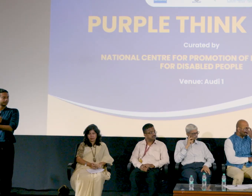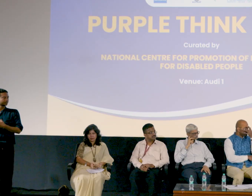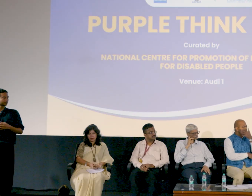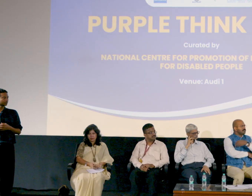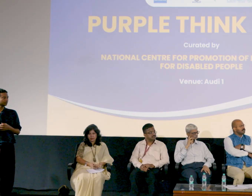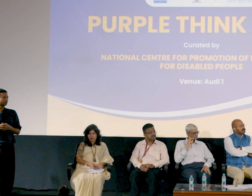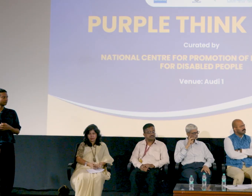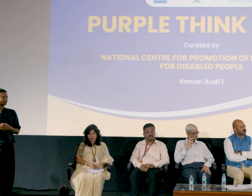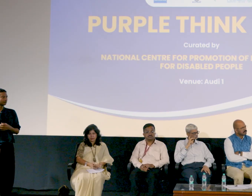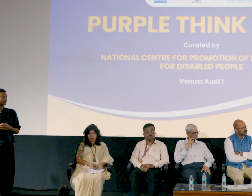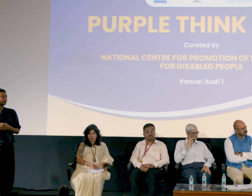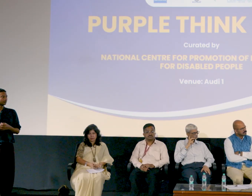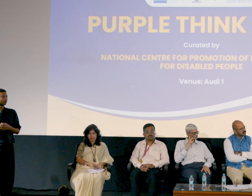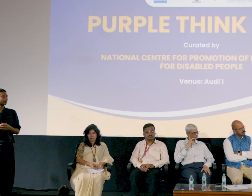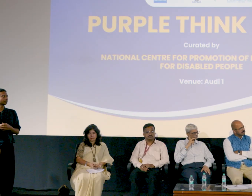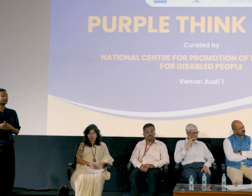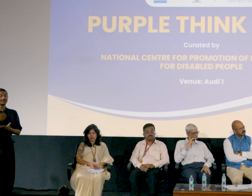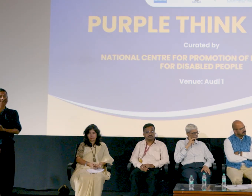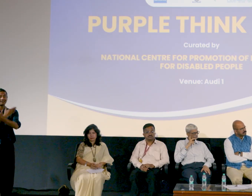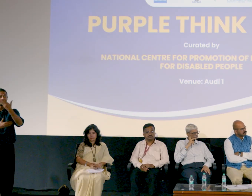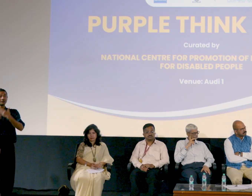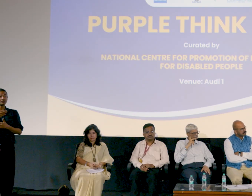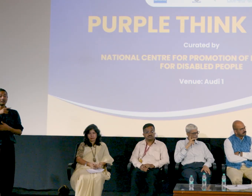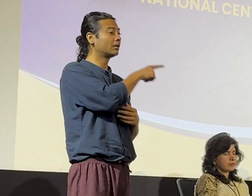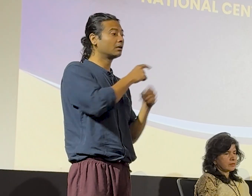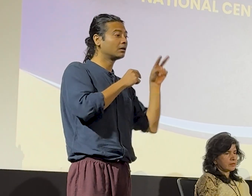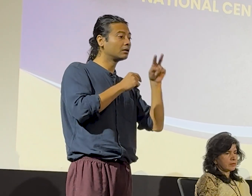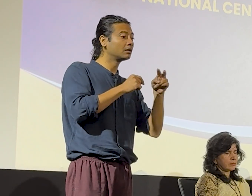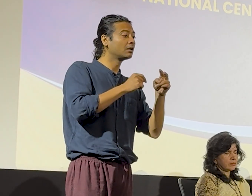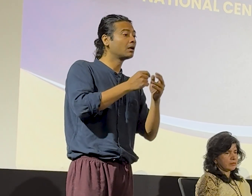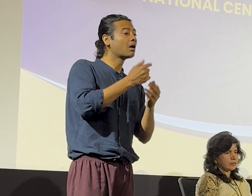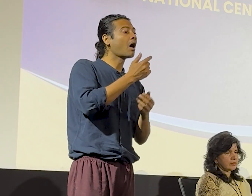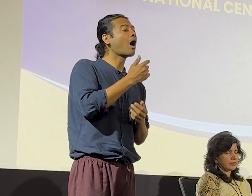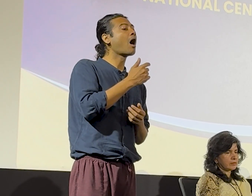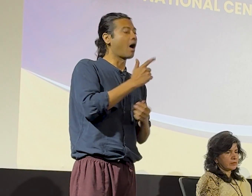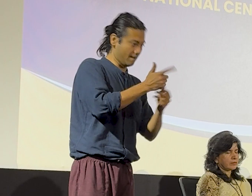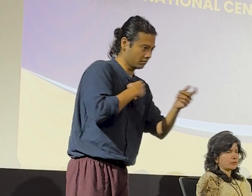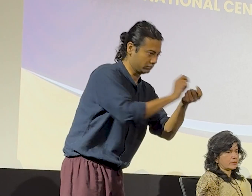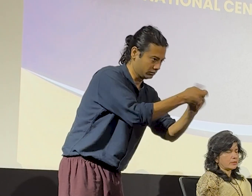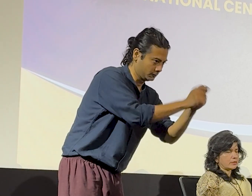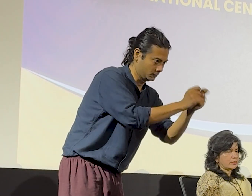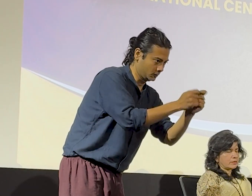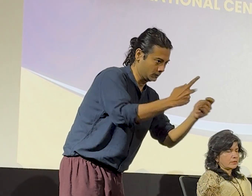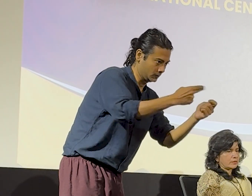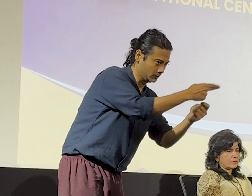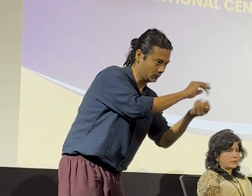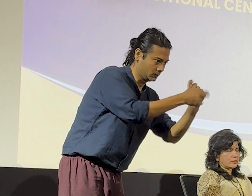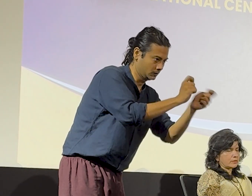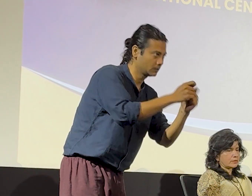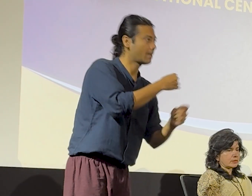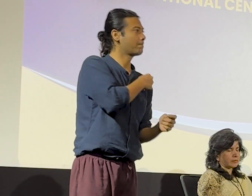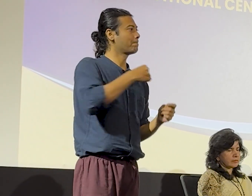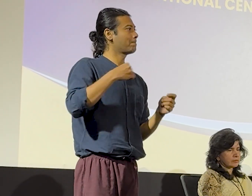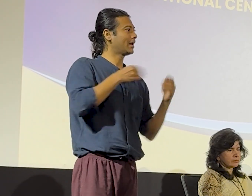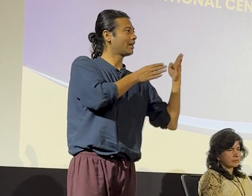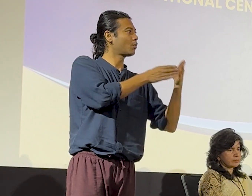of looking at disability, I think we are in an era where everything is social, where we are very fluid in everything. We're fluid